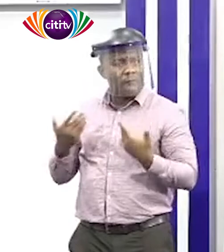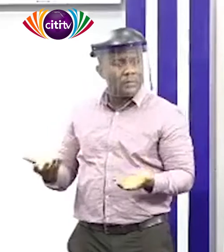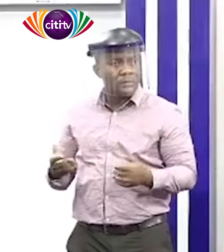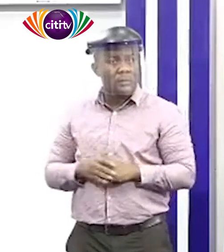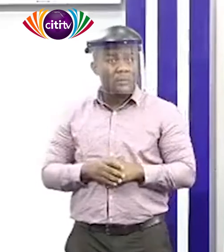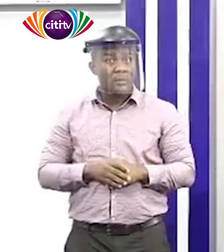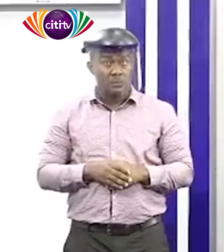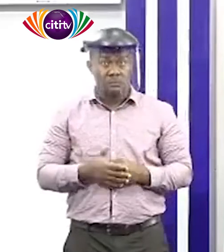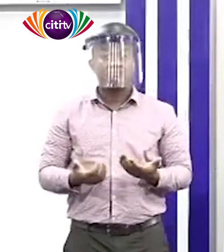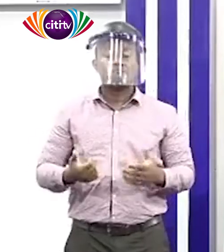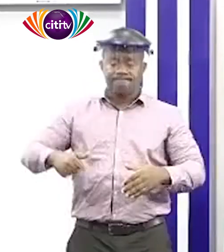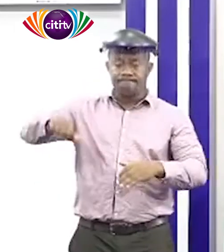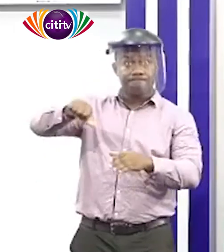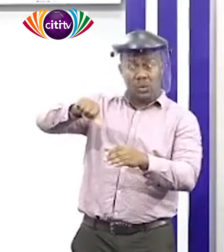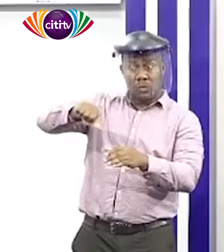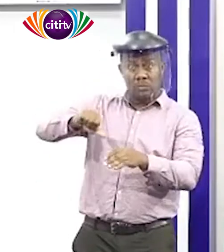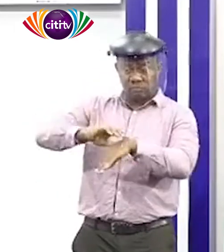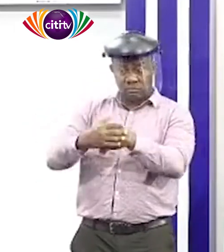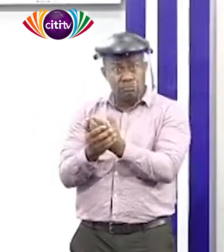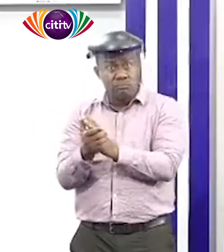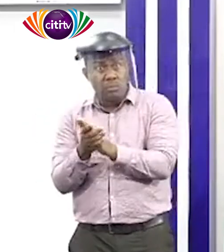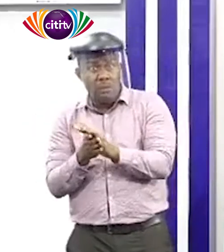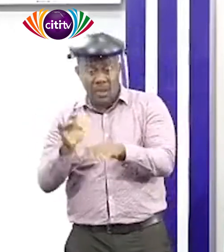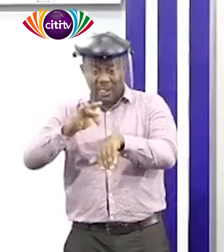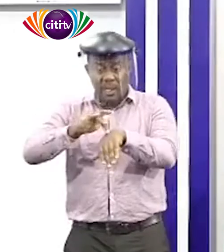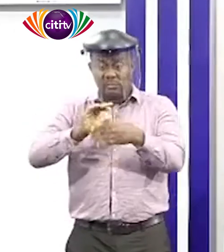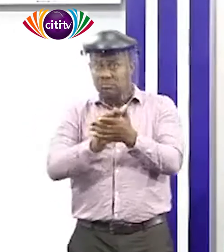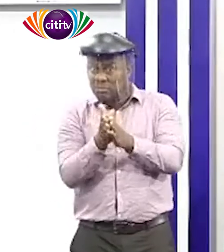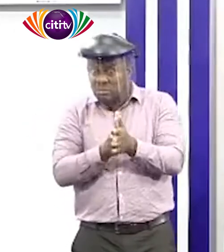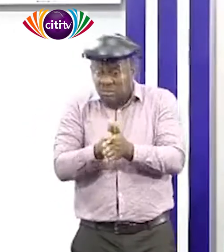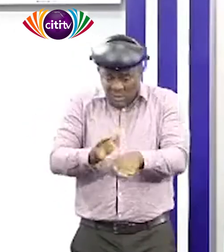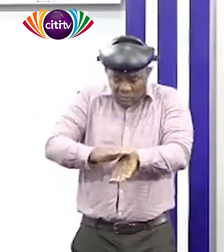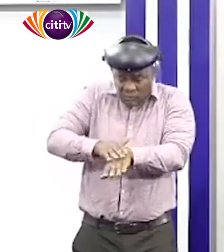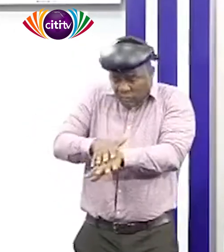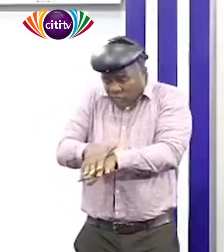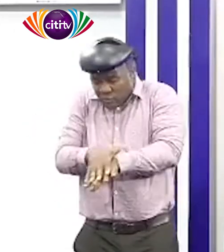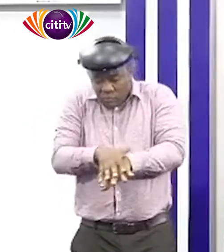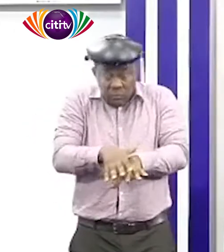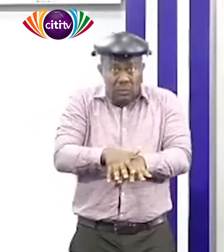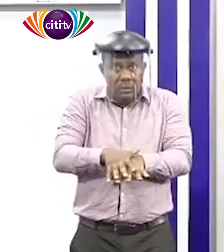Ablution should be performed in the house by adherents before entering the mosque.